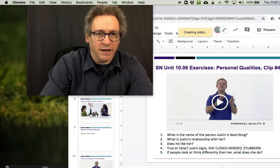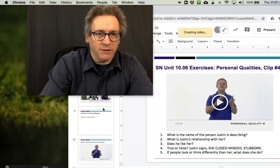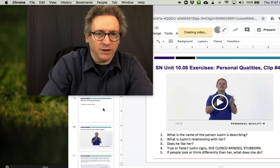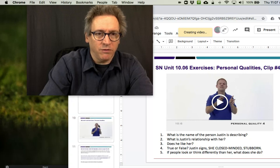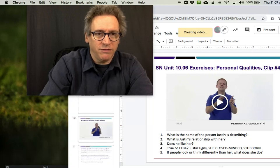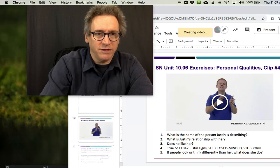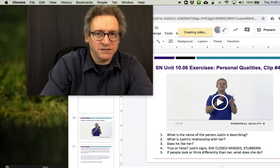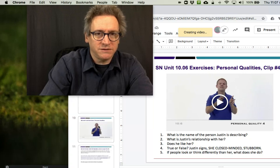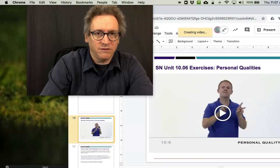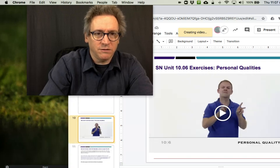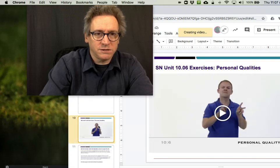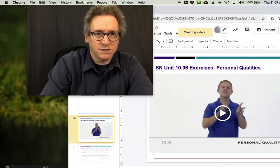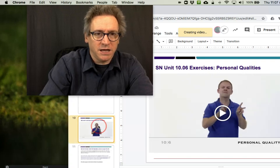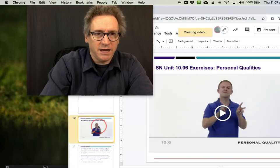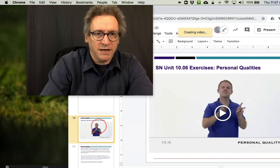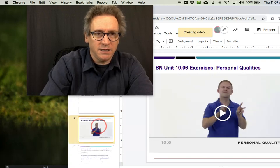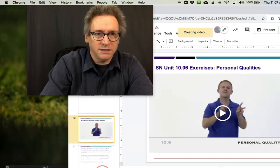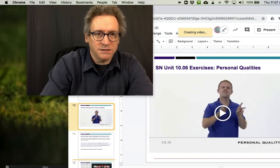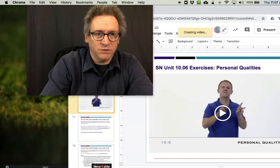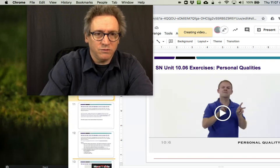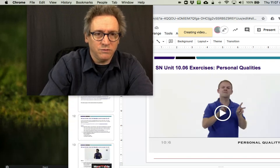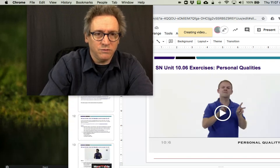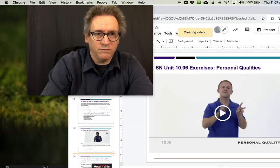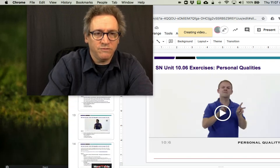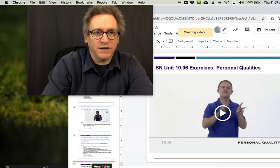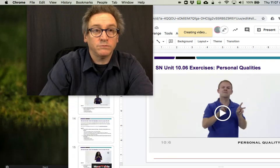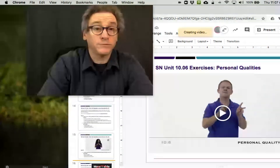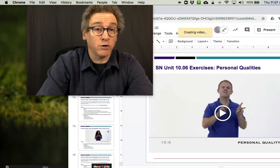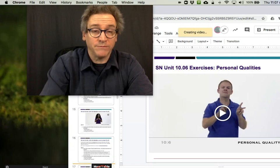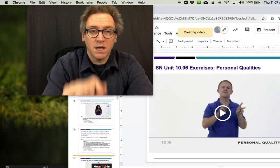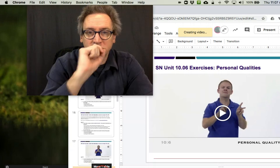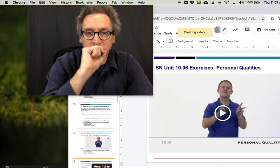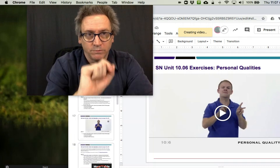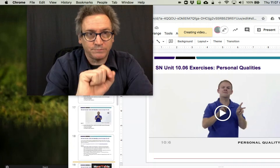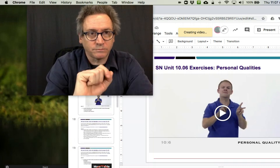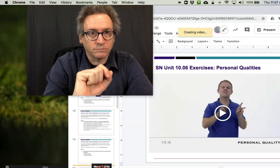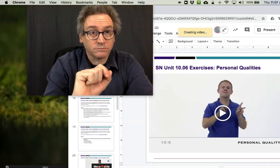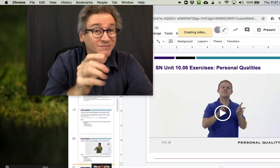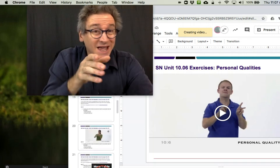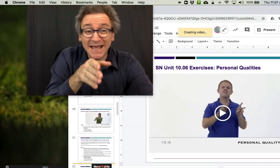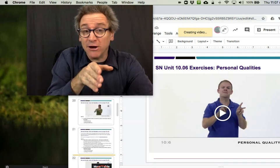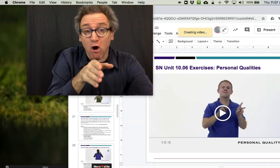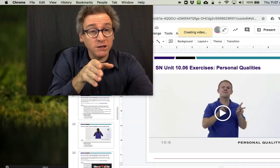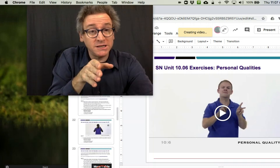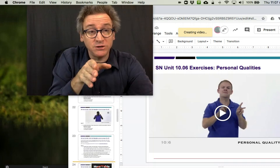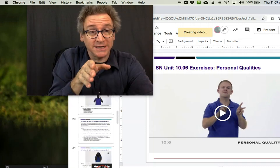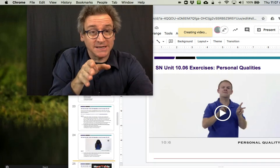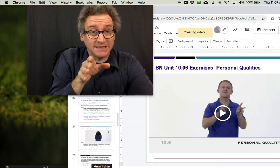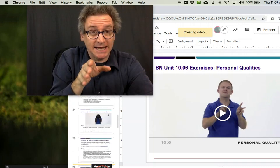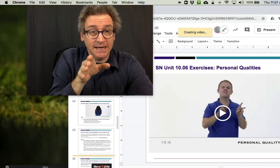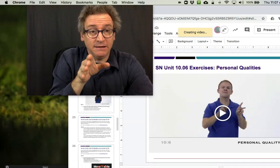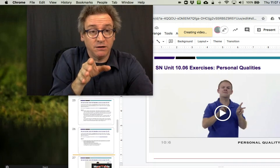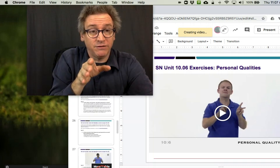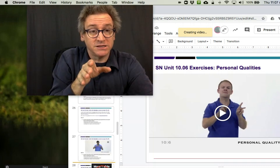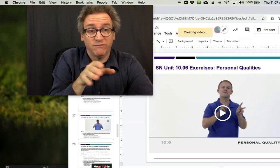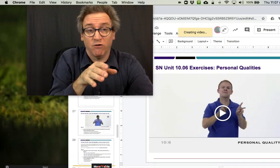Okay, here we go. This slide needs to move down. Okay, so again, all it's doing is